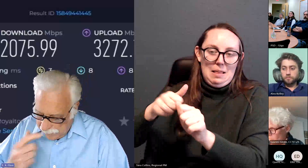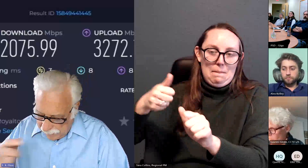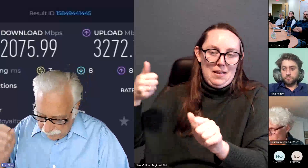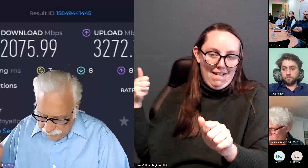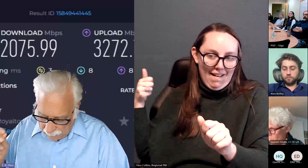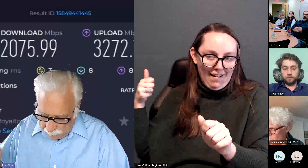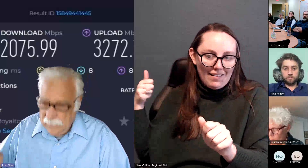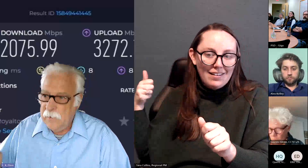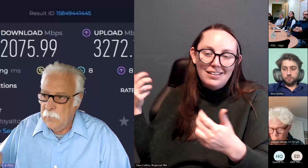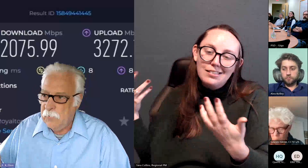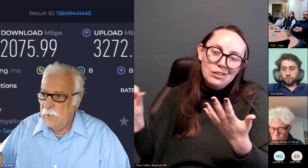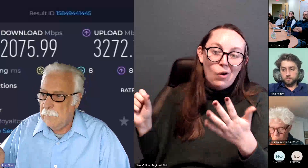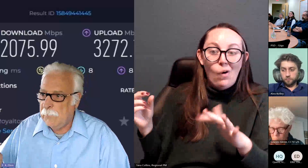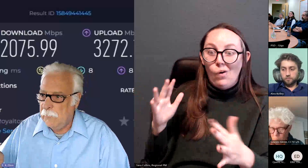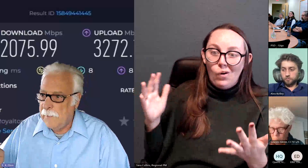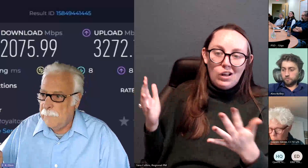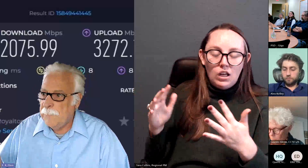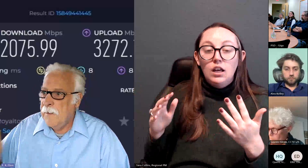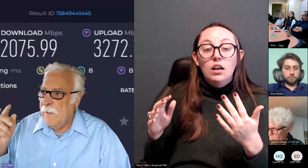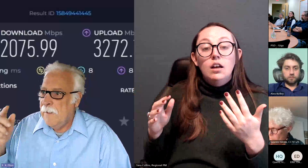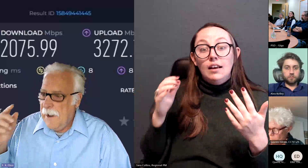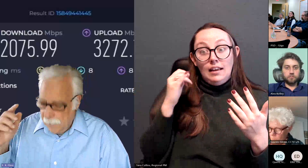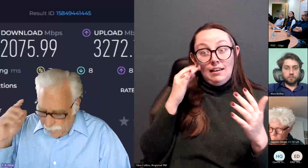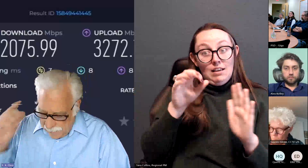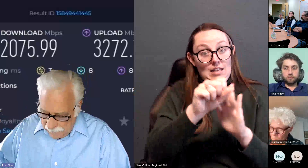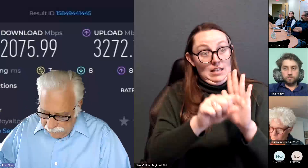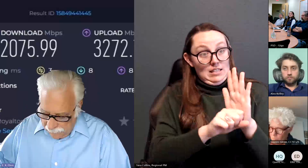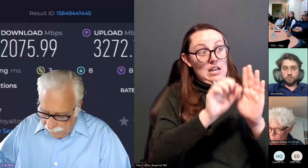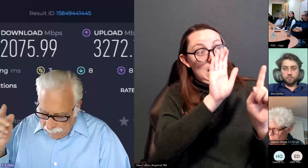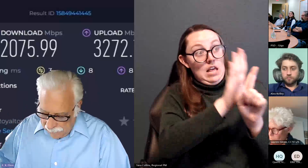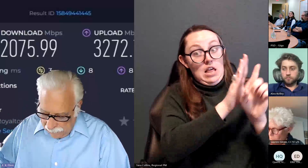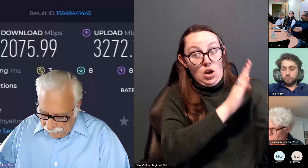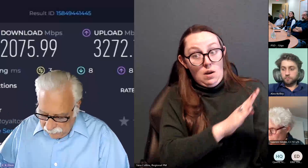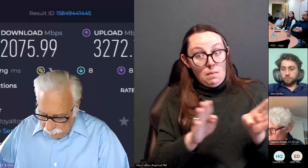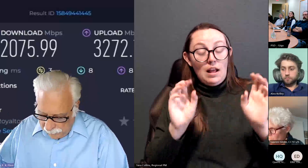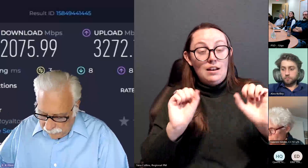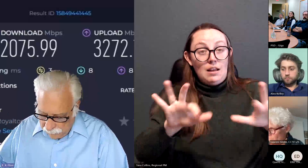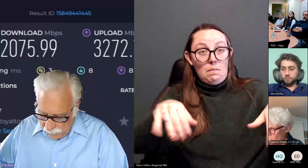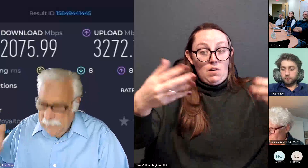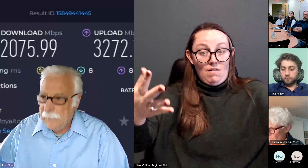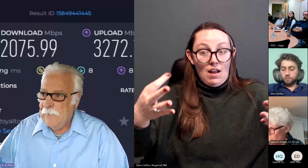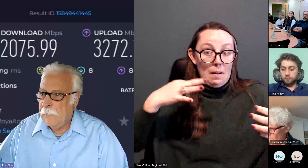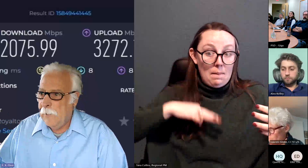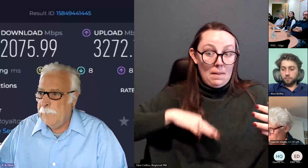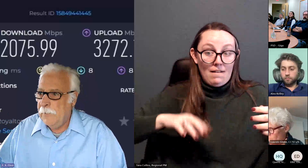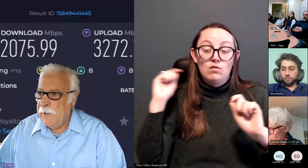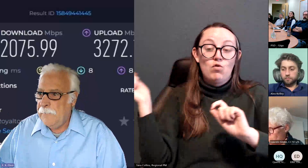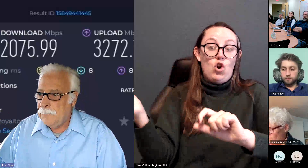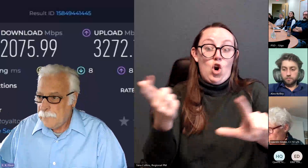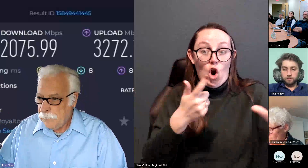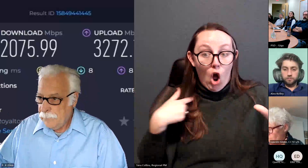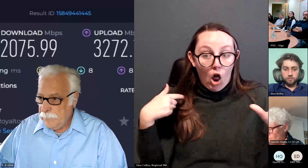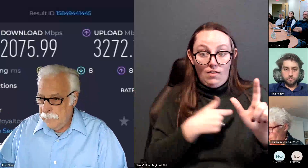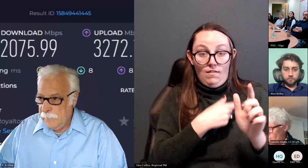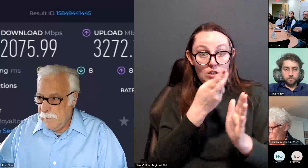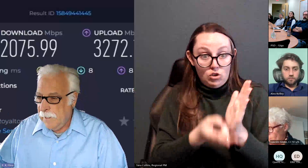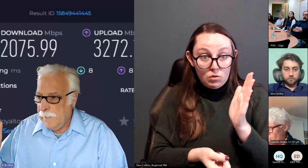that would be a huge improvement. And then finally, my last point about the affordability